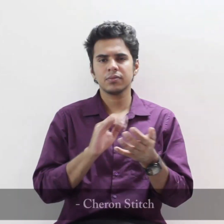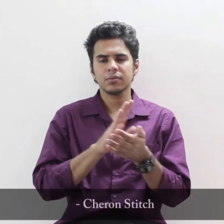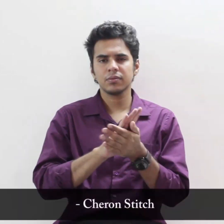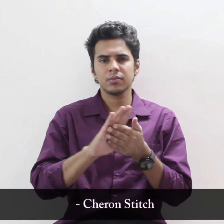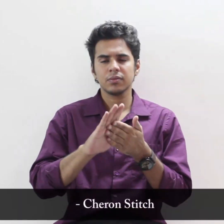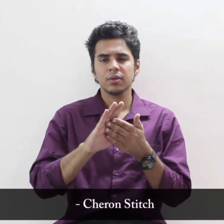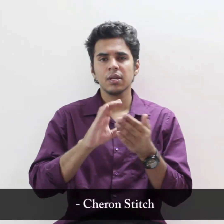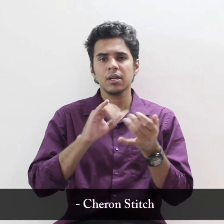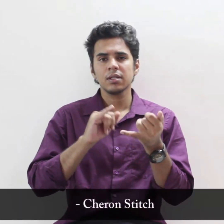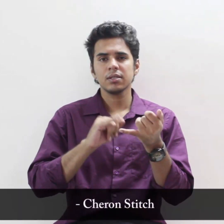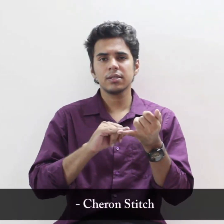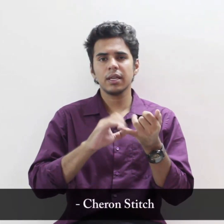Chevron stitch.